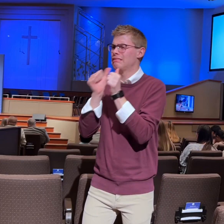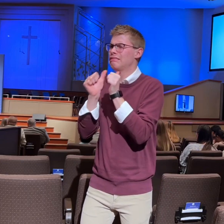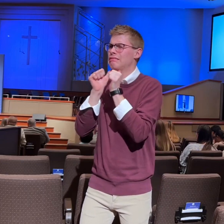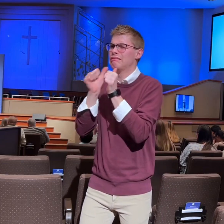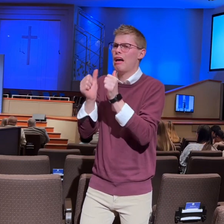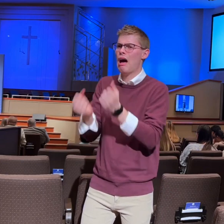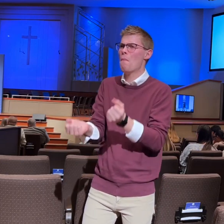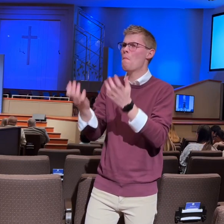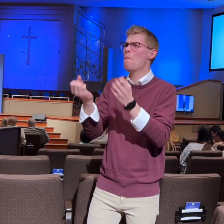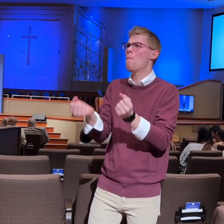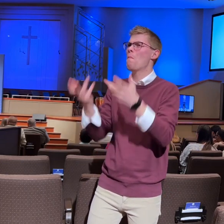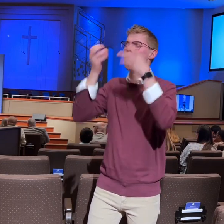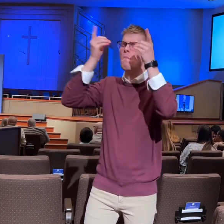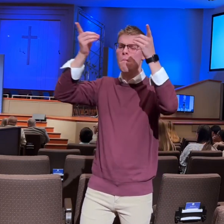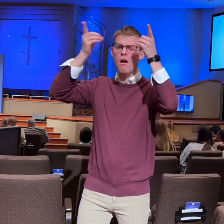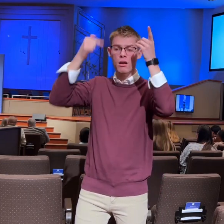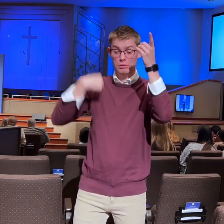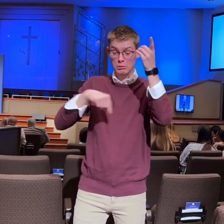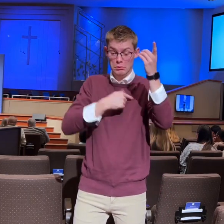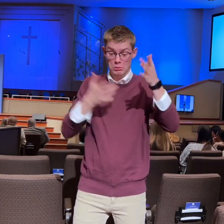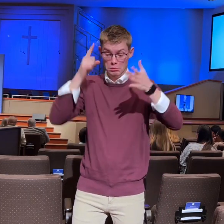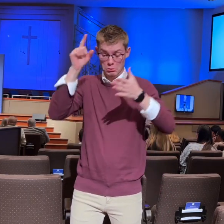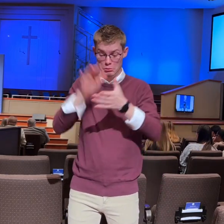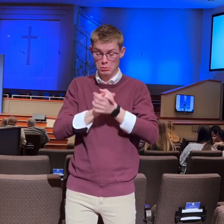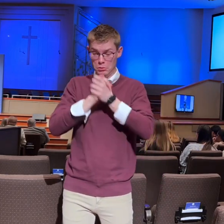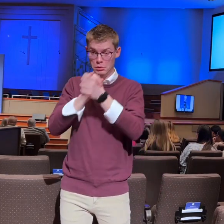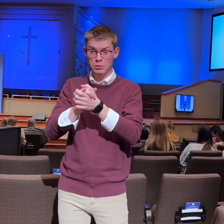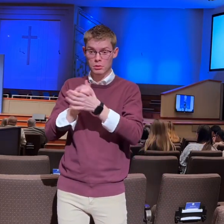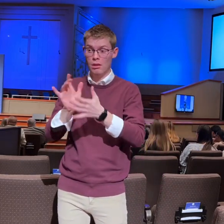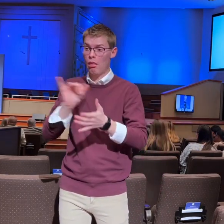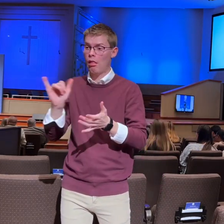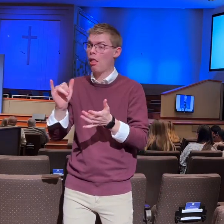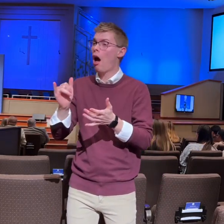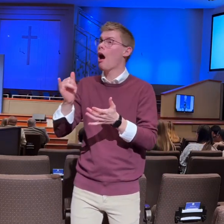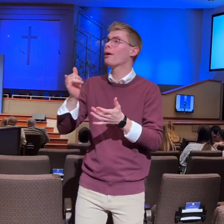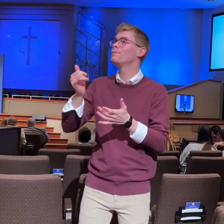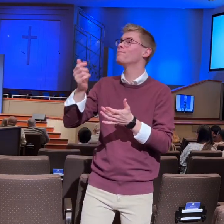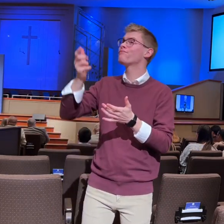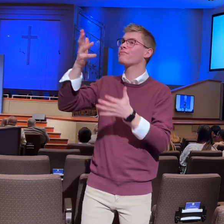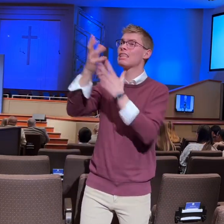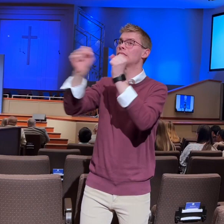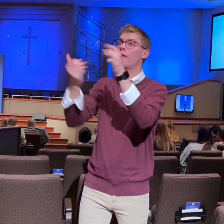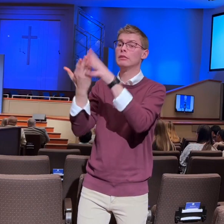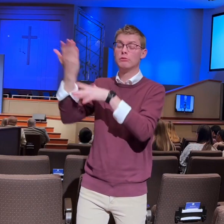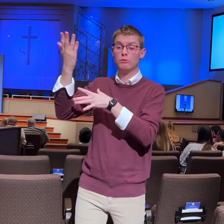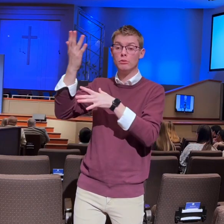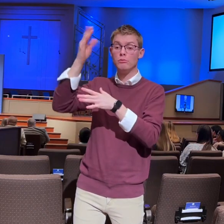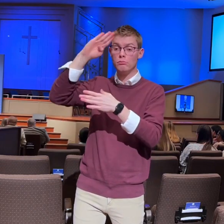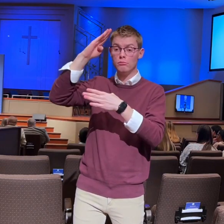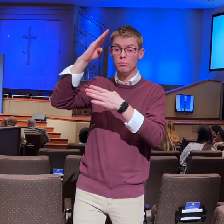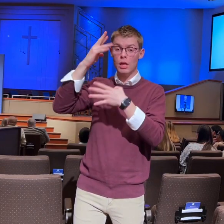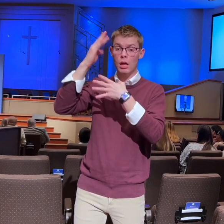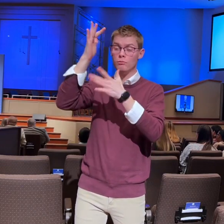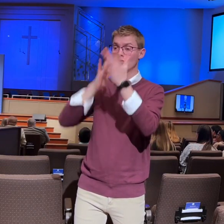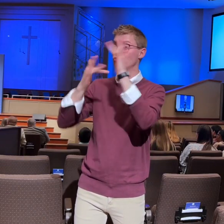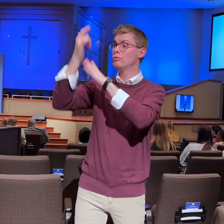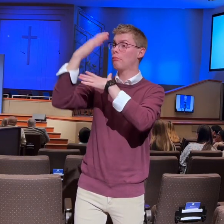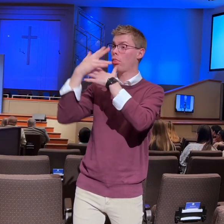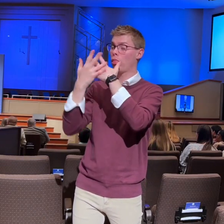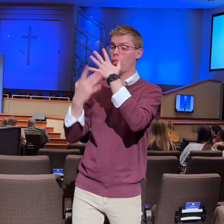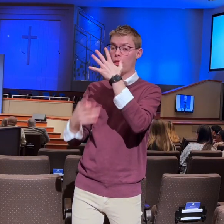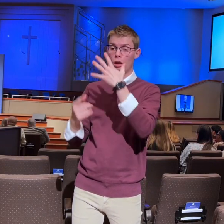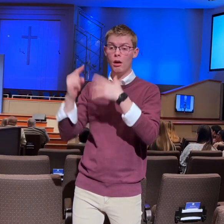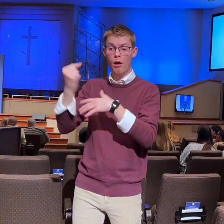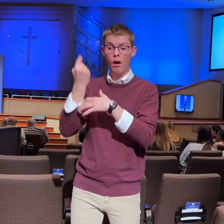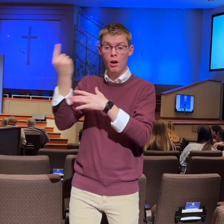doctrines, including in many of their churches, the blood atonement of Jesus Christ, and in most of their churches, the doctrine of marriage between a